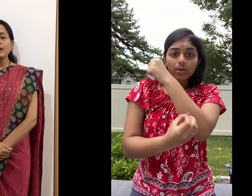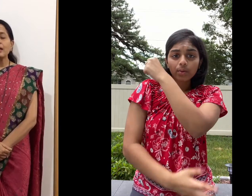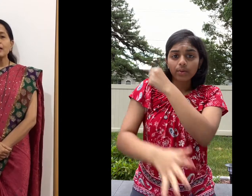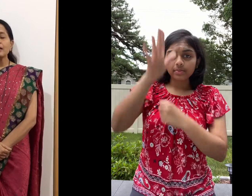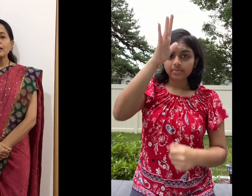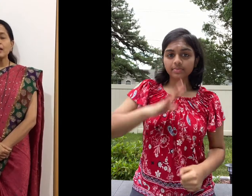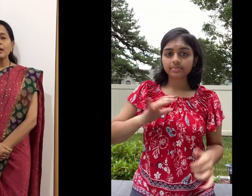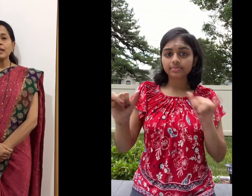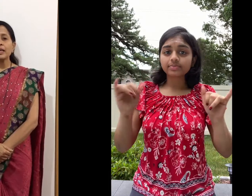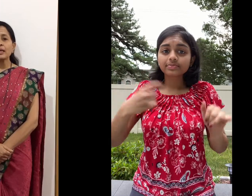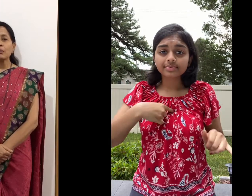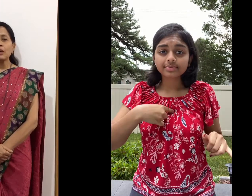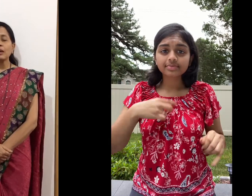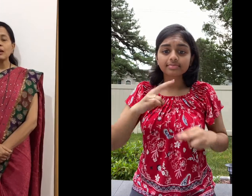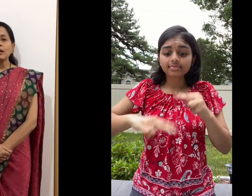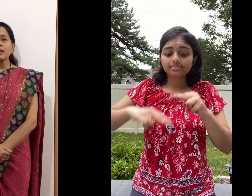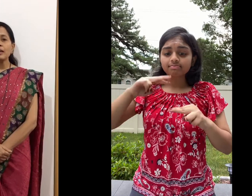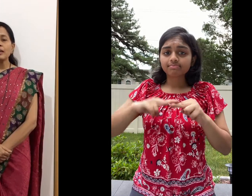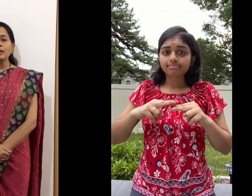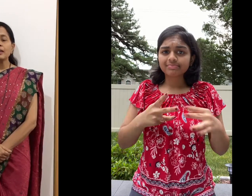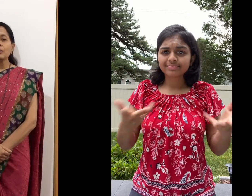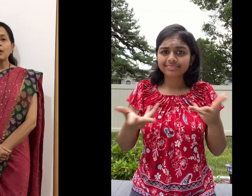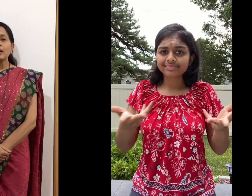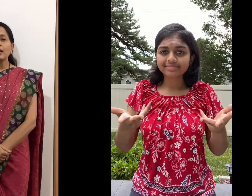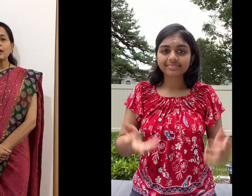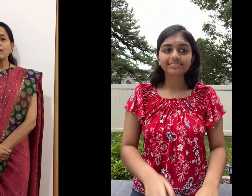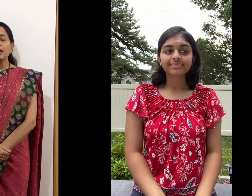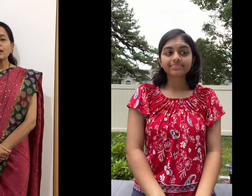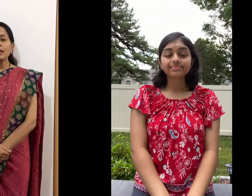Badavanayya. Nanina Madali